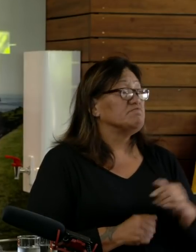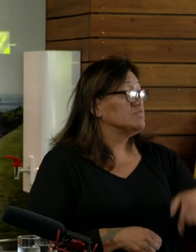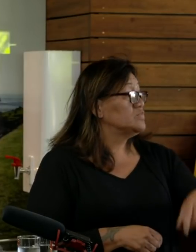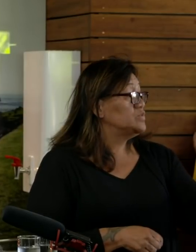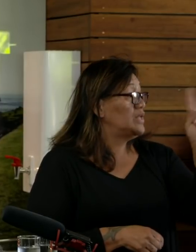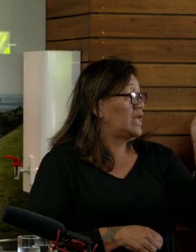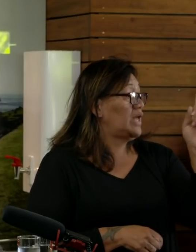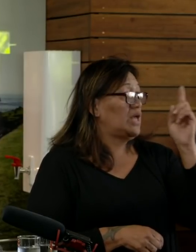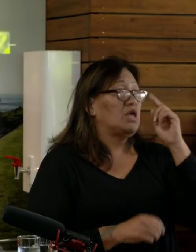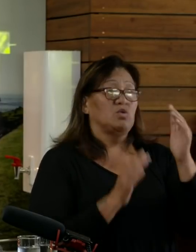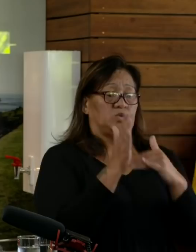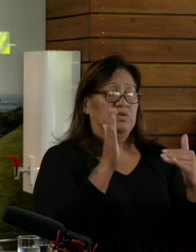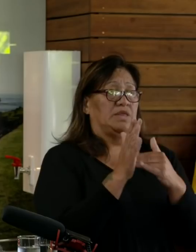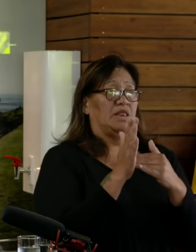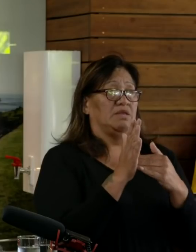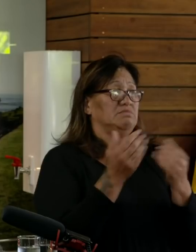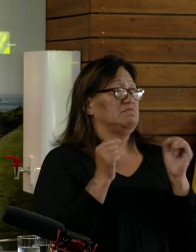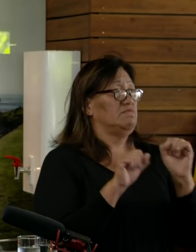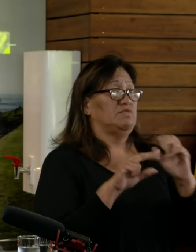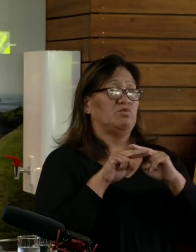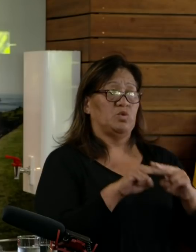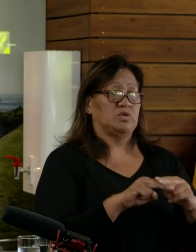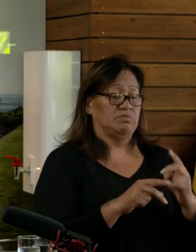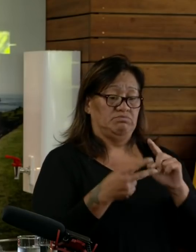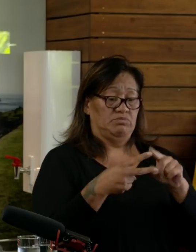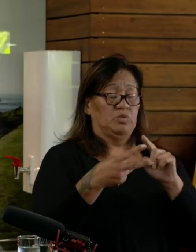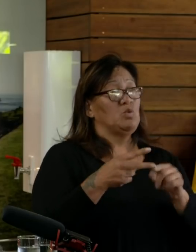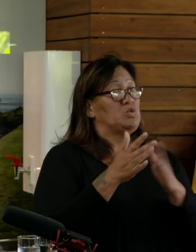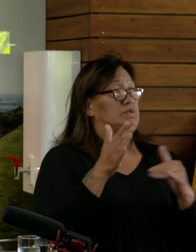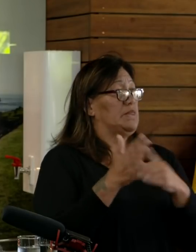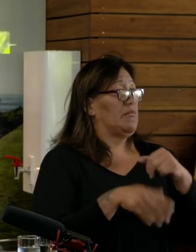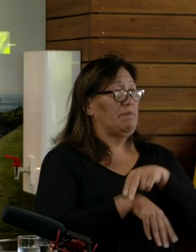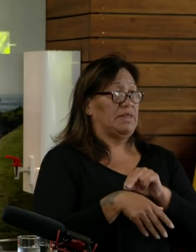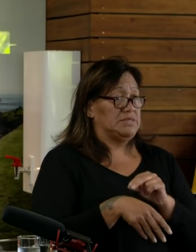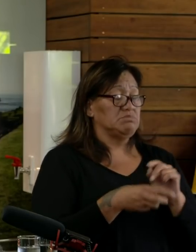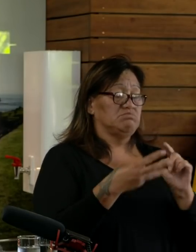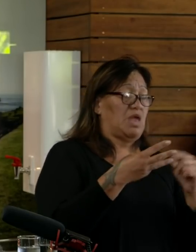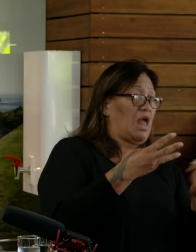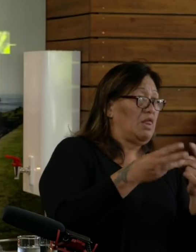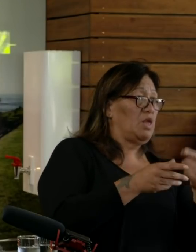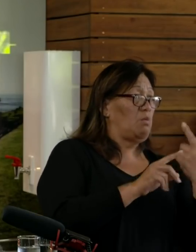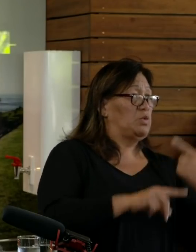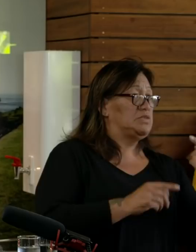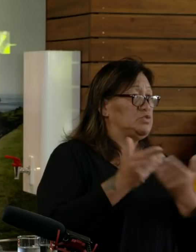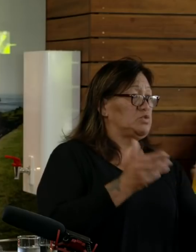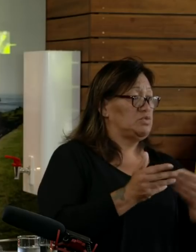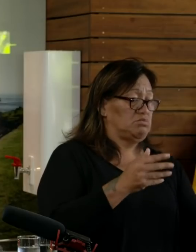Today, New Zealand Defence Force and police and other emergency